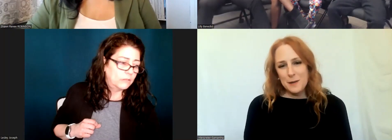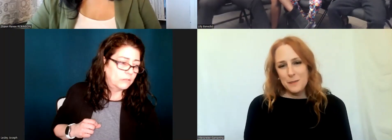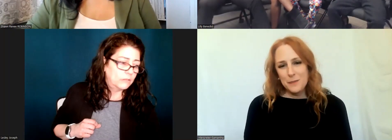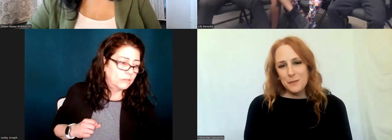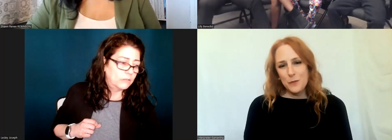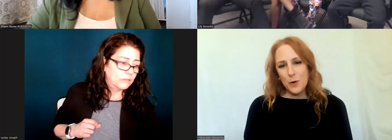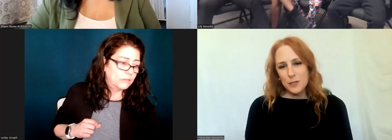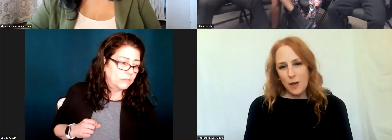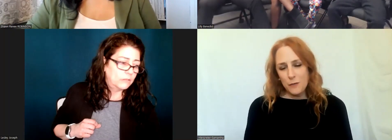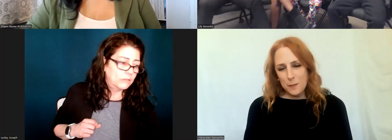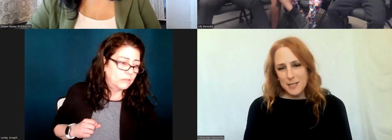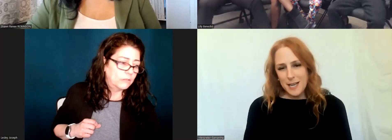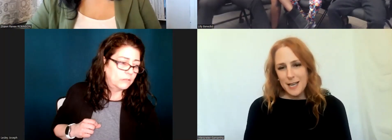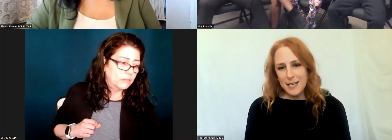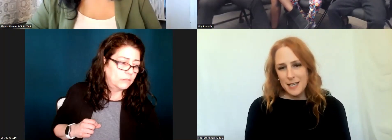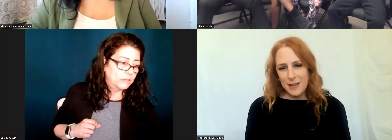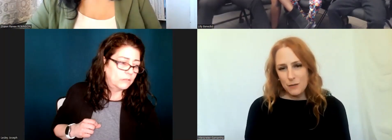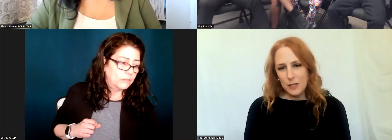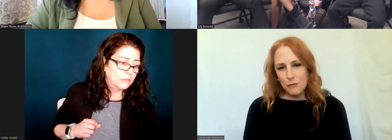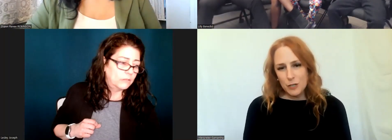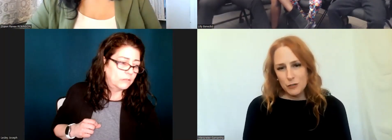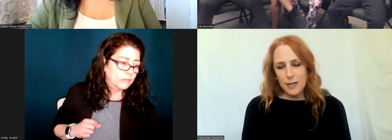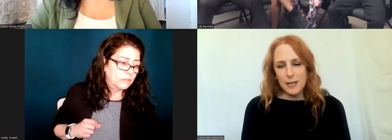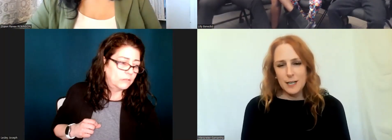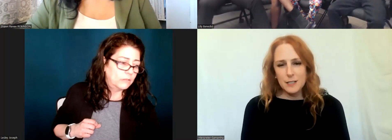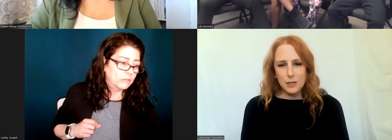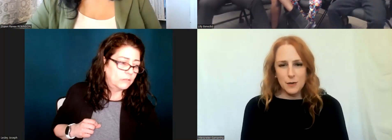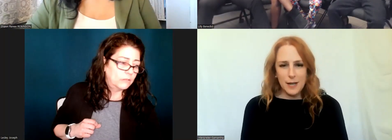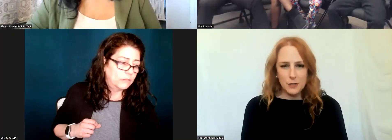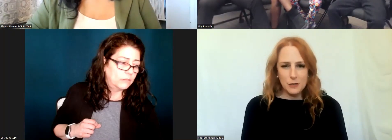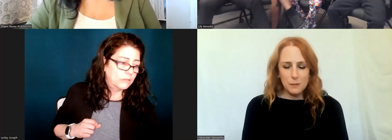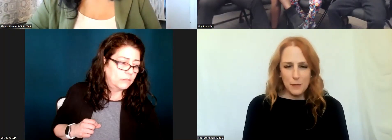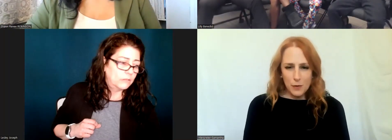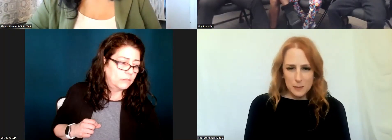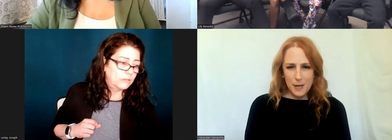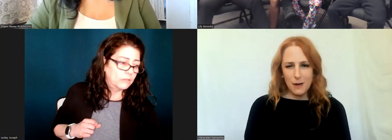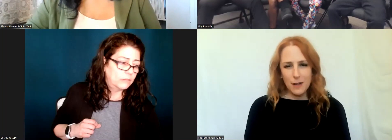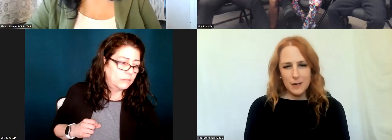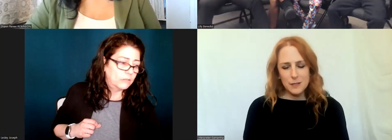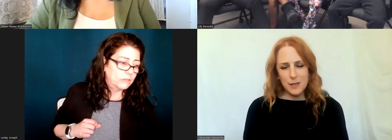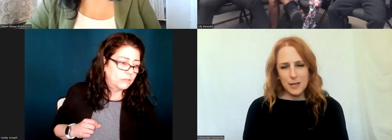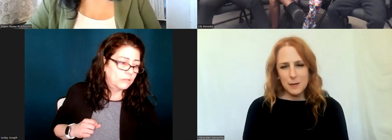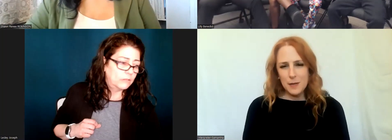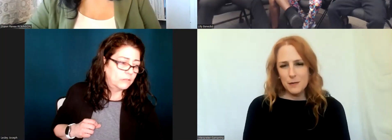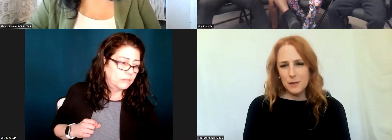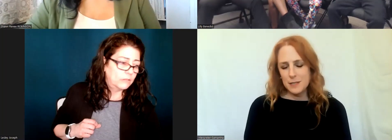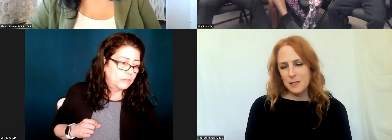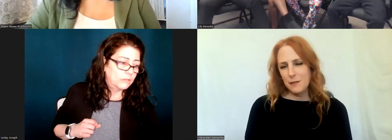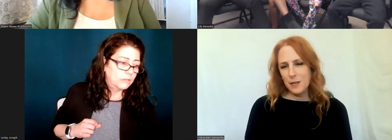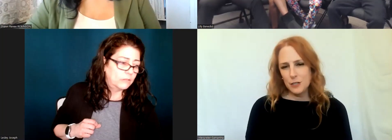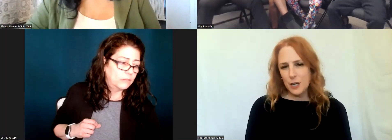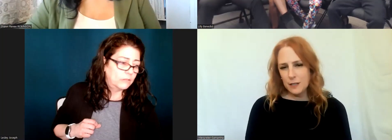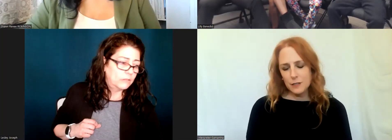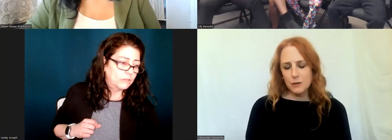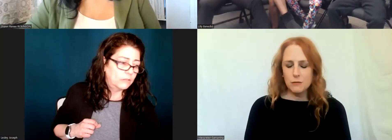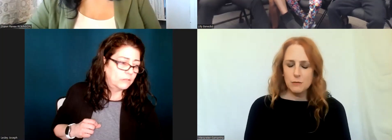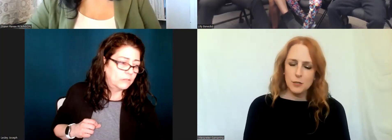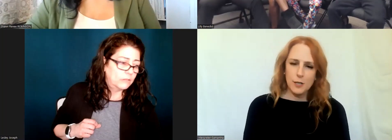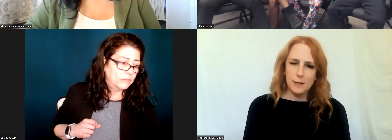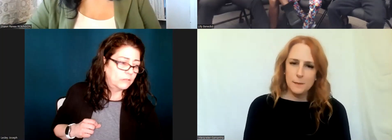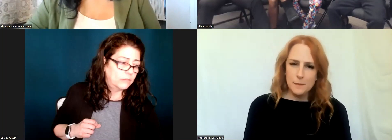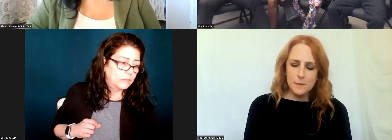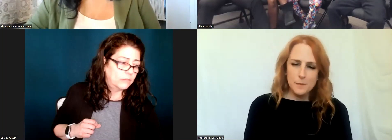use voice off with my dad, he can get really frustrated. And so I have to turn my voice back on. And so that can be a really significant challenge,